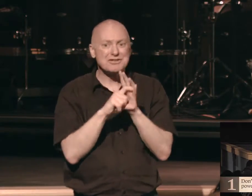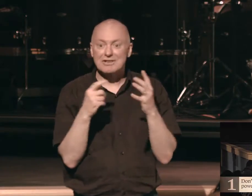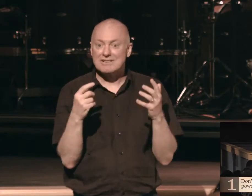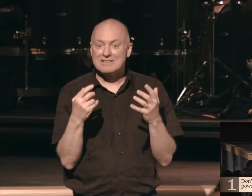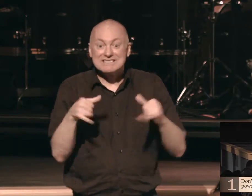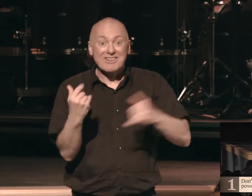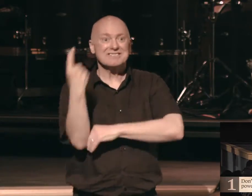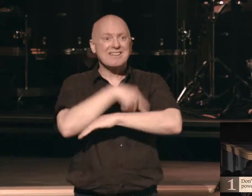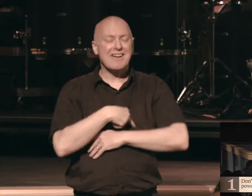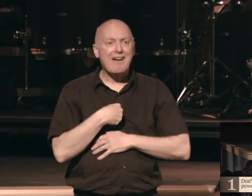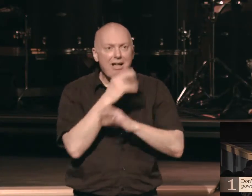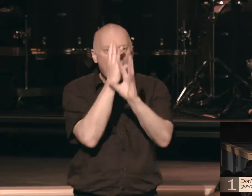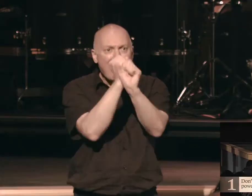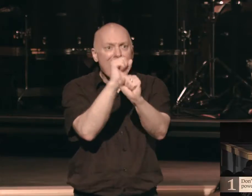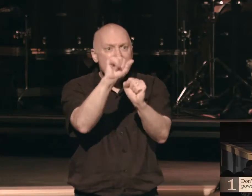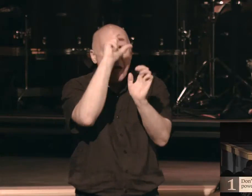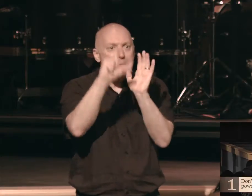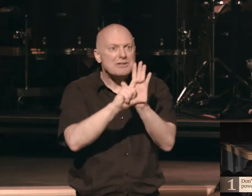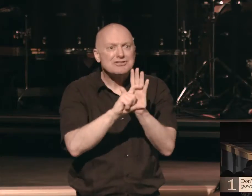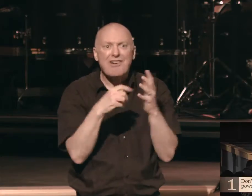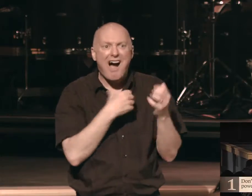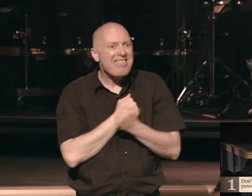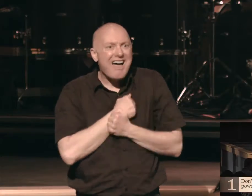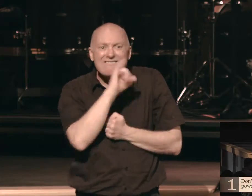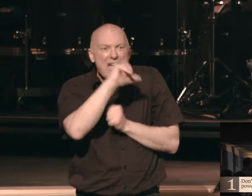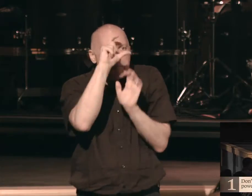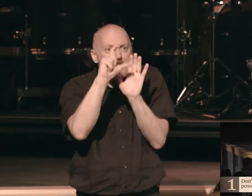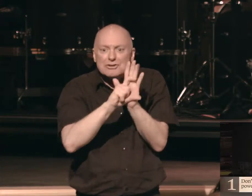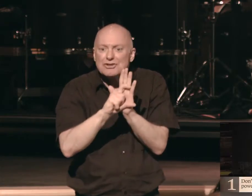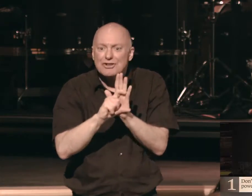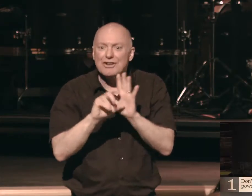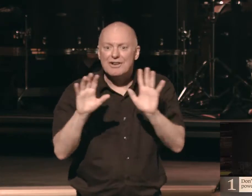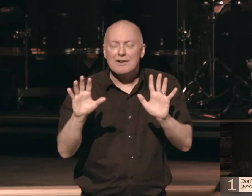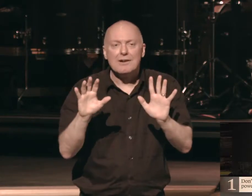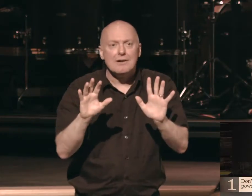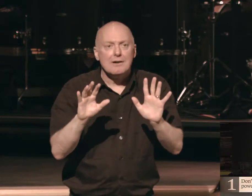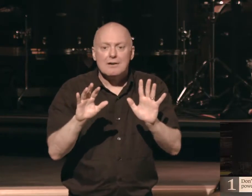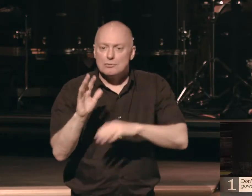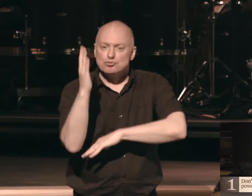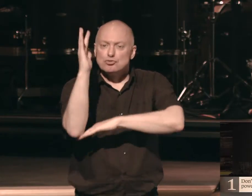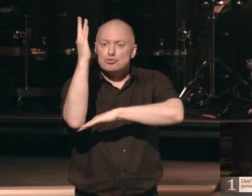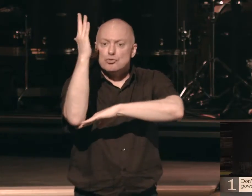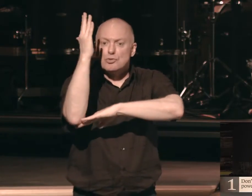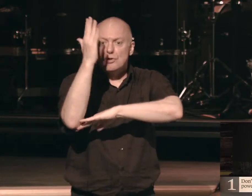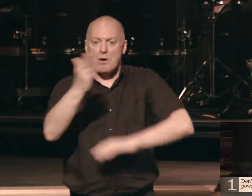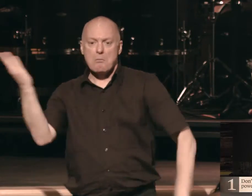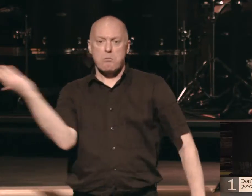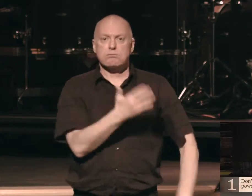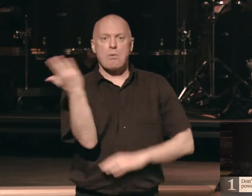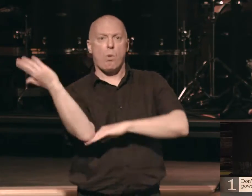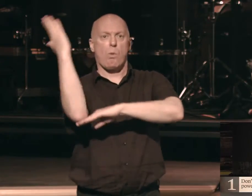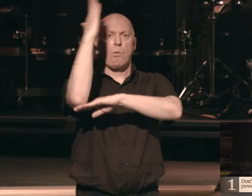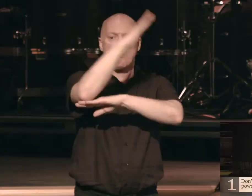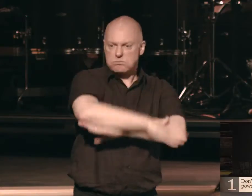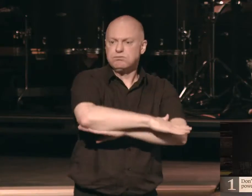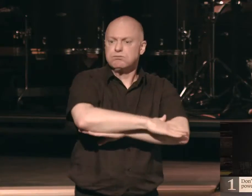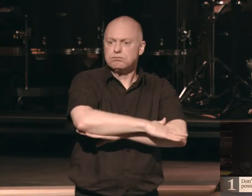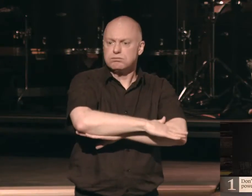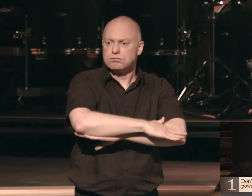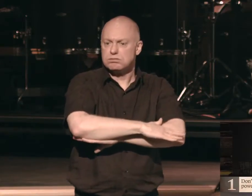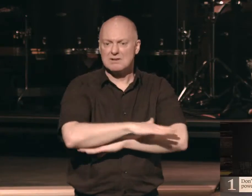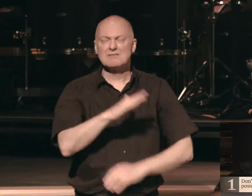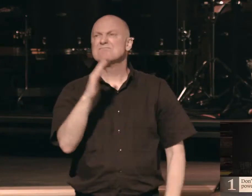is including to capture me today as I go through it again for the third time this weekend. The imagery is that of a tree that has been cut